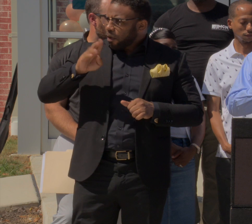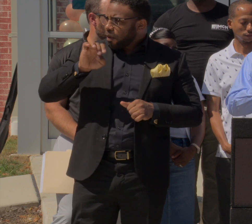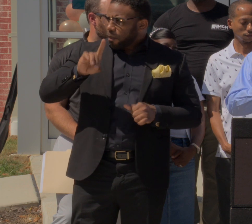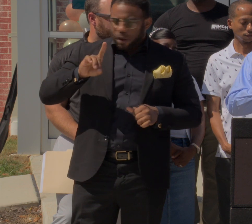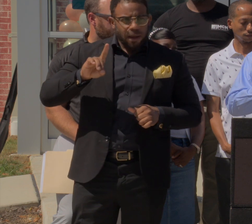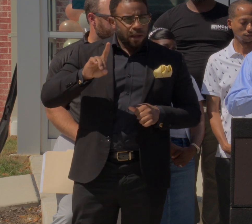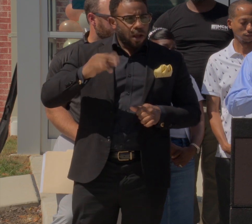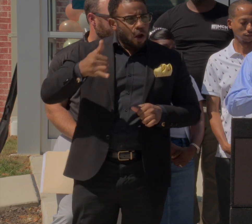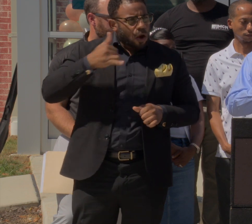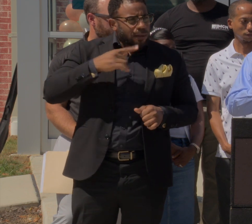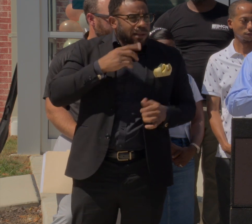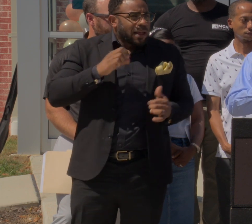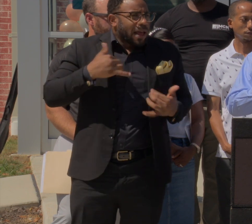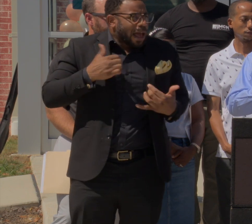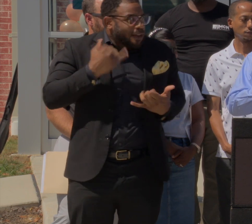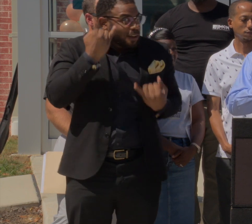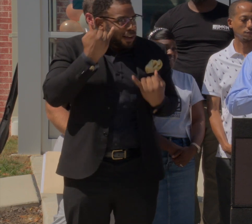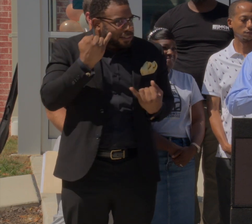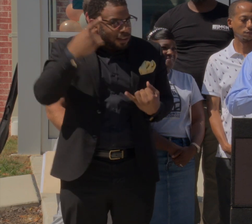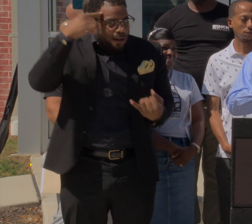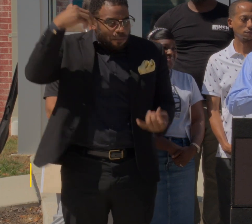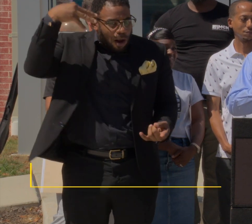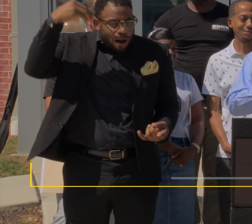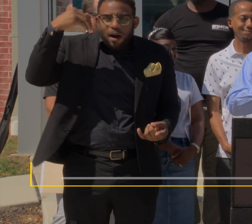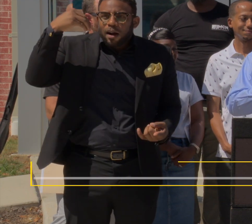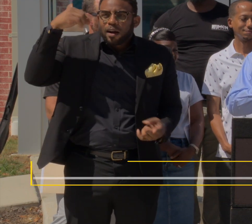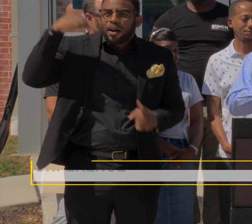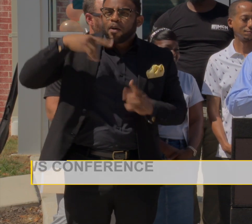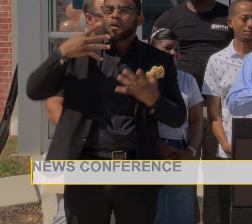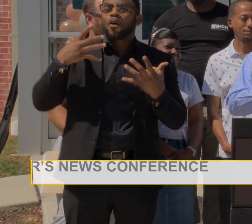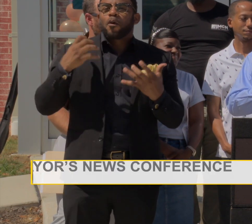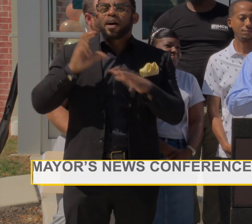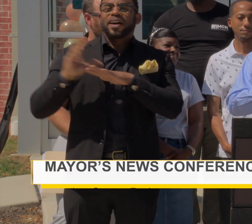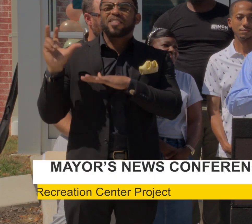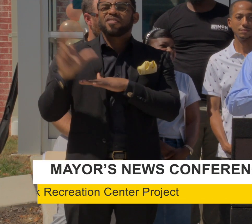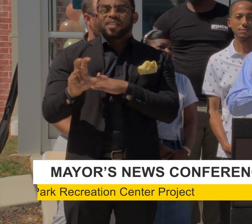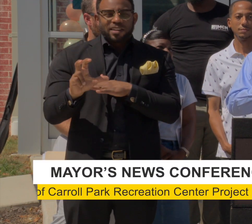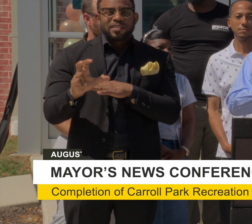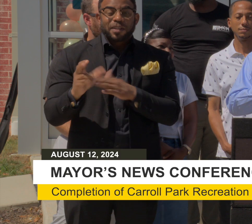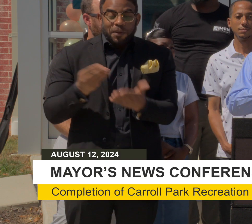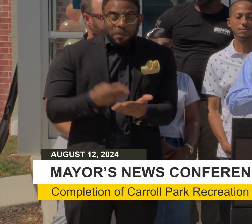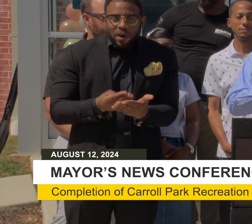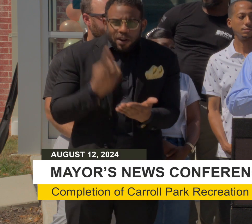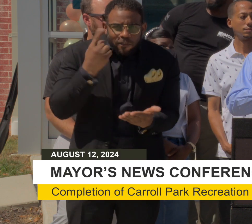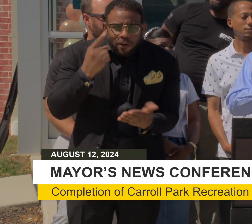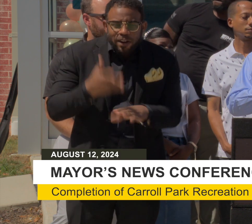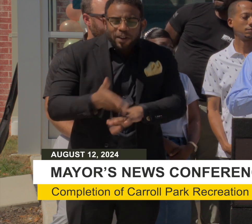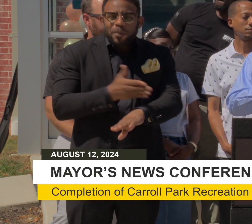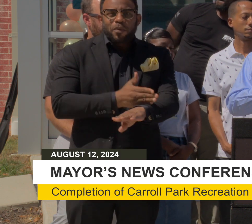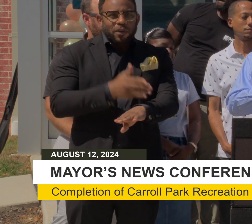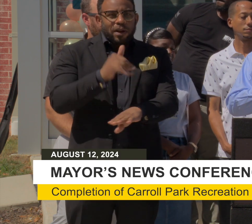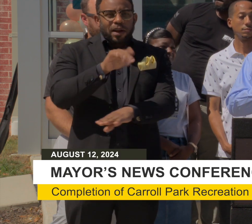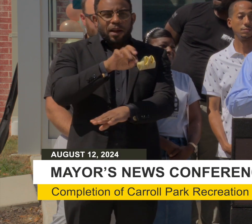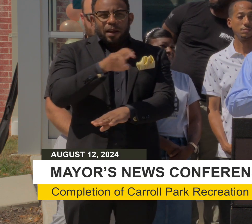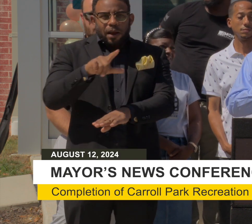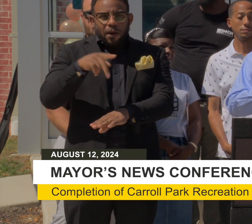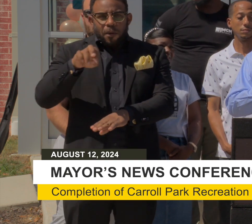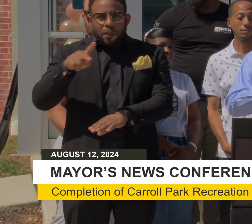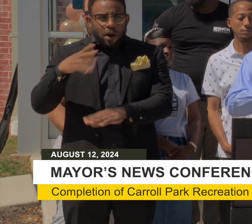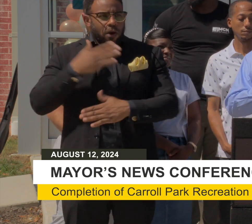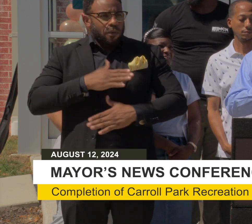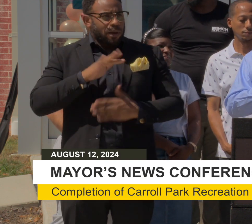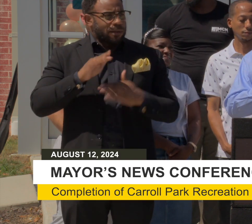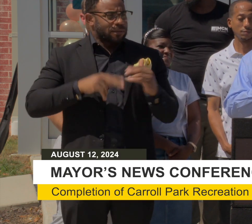Brad called me and said, hey, I got an idea, and the idea is we want to invest money to improve the Carroll Park Recreation